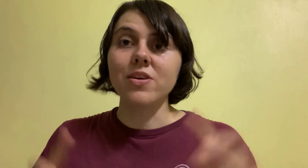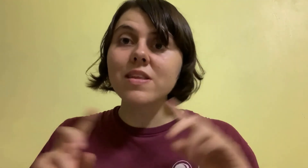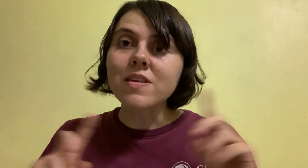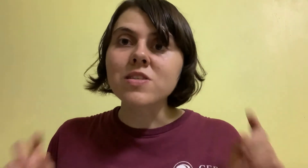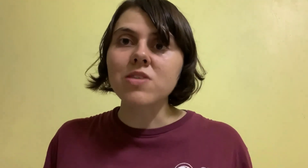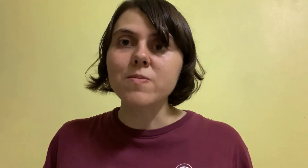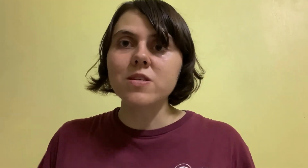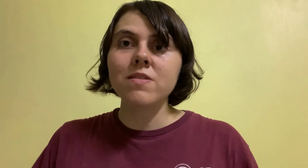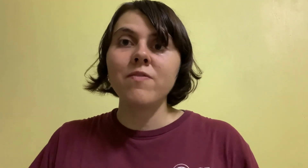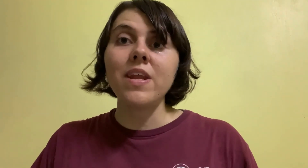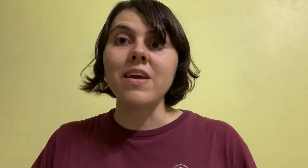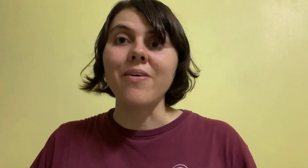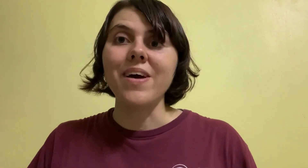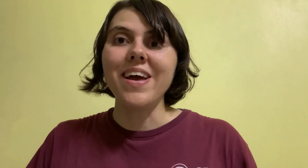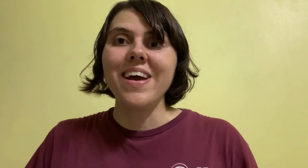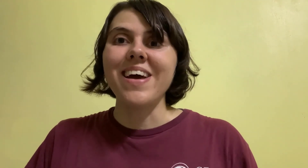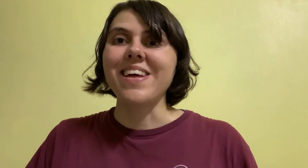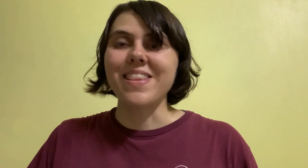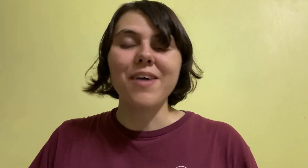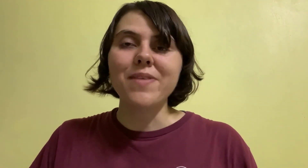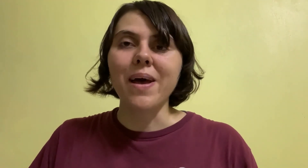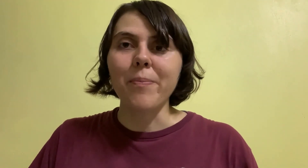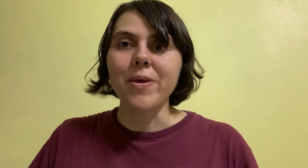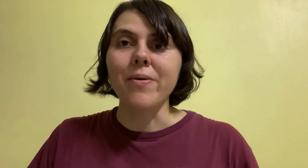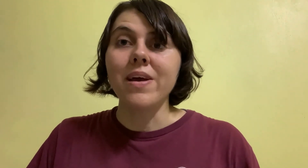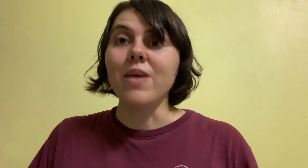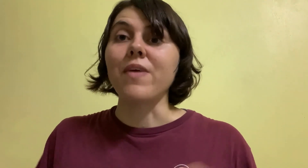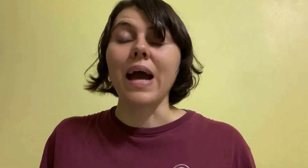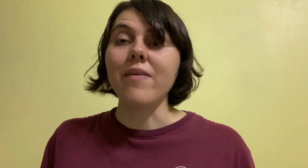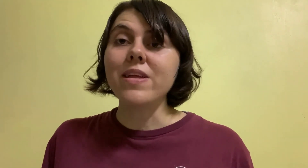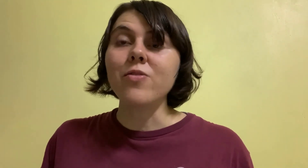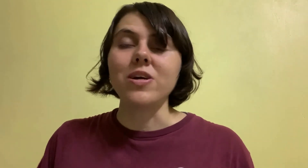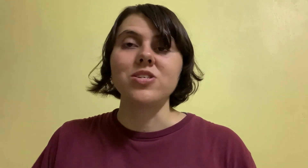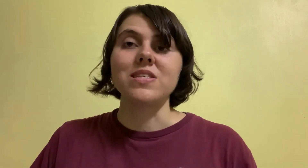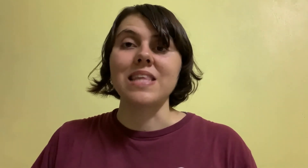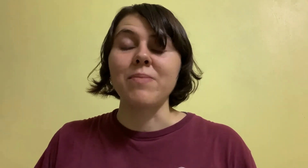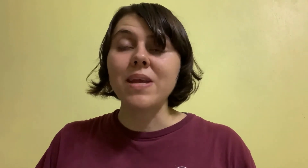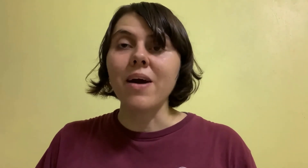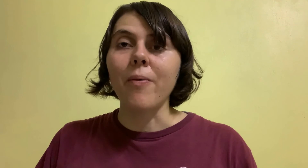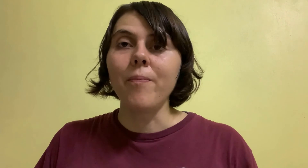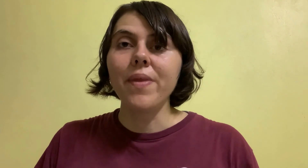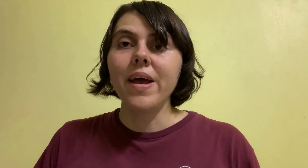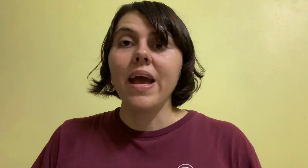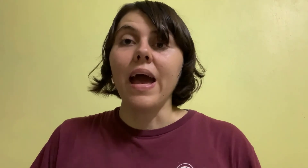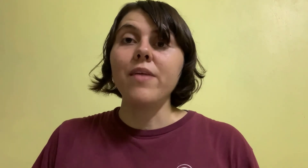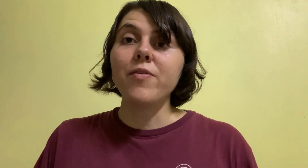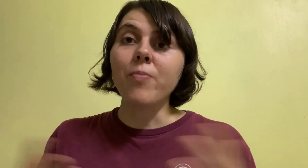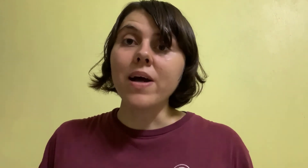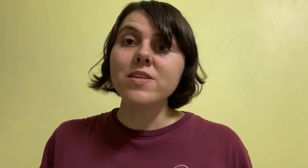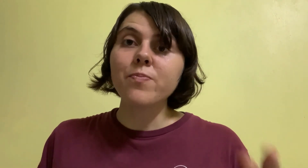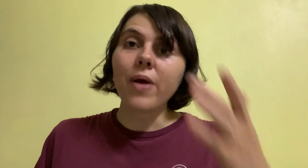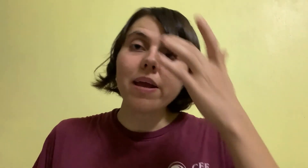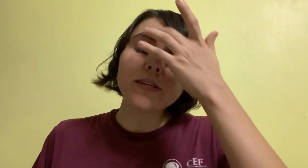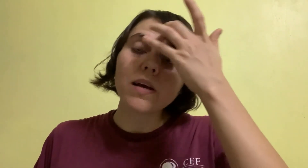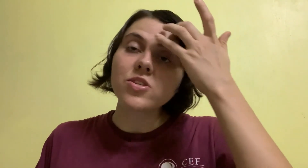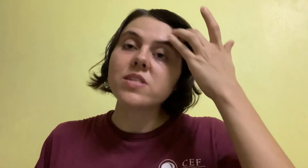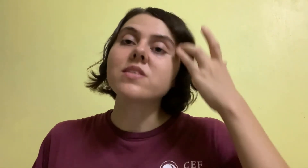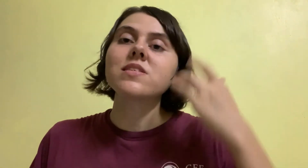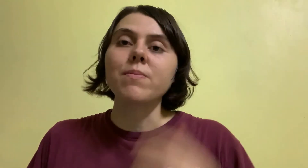in the description of the video, and I'd love to help you. If you have any questions, let me know. And if you want to pray and tell Jesus something